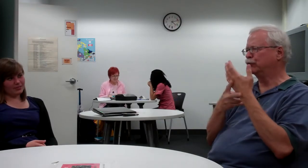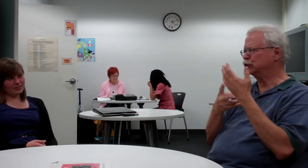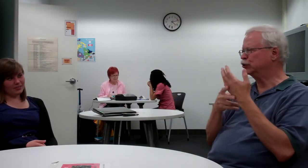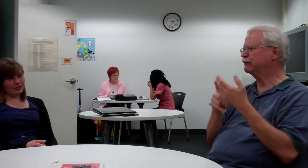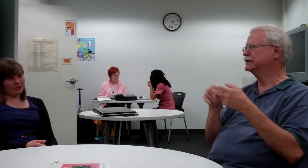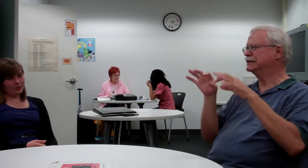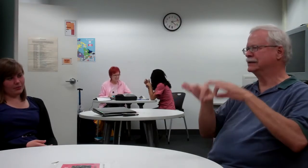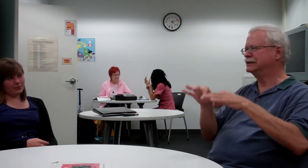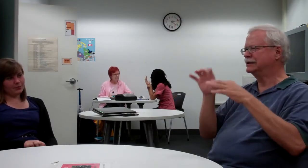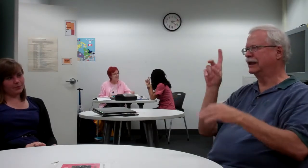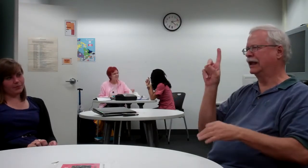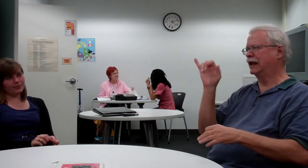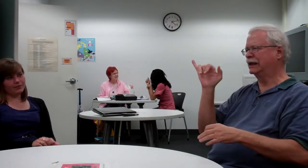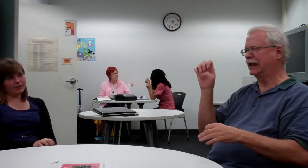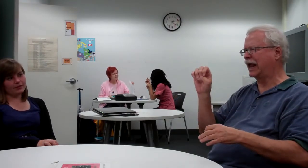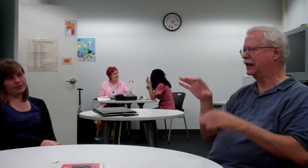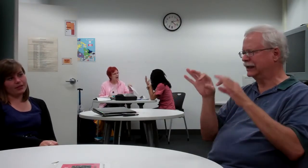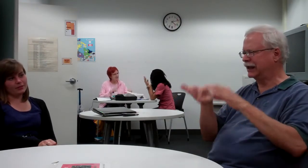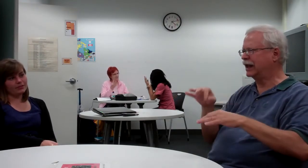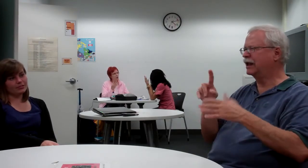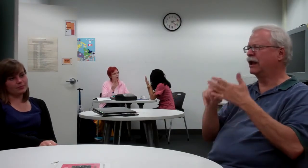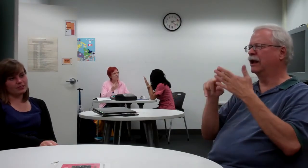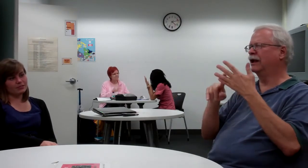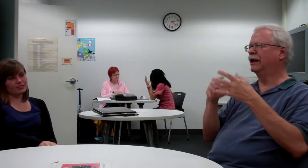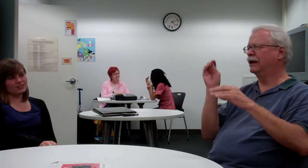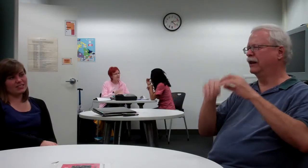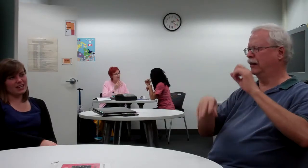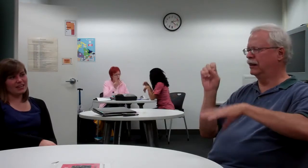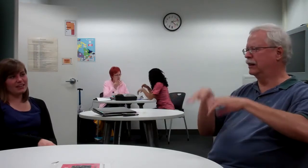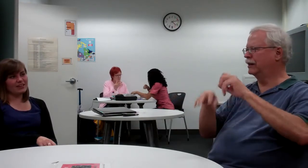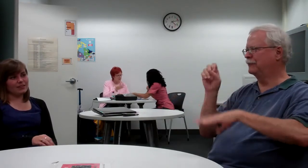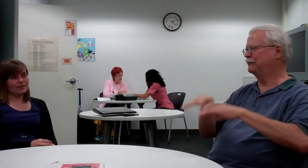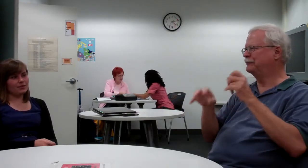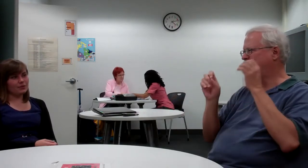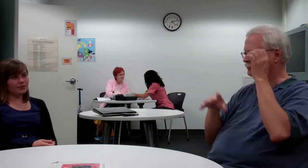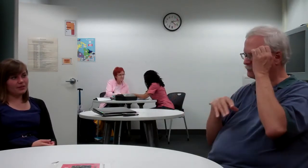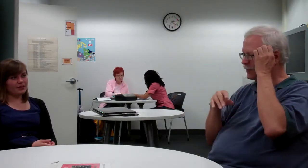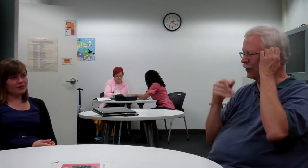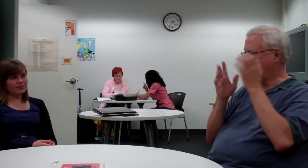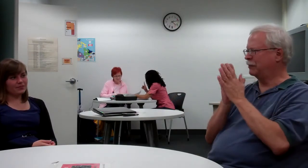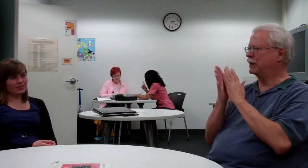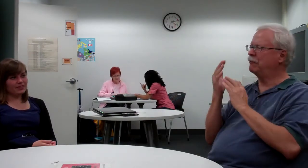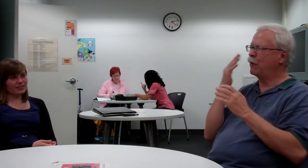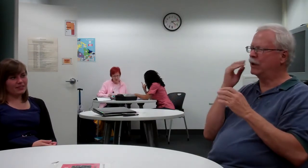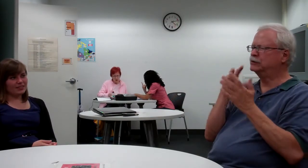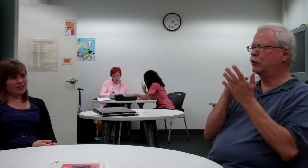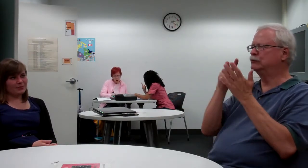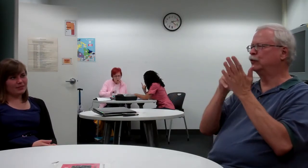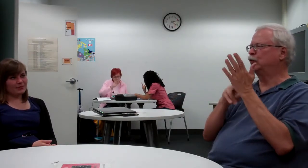see all the chemicals and preservatives and dye that they throw in there. and it becomes...